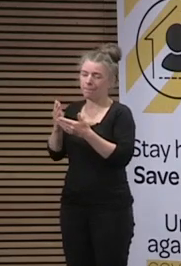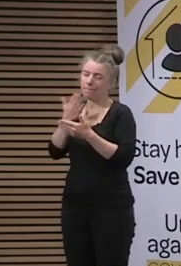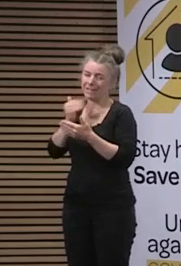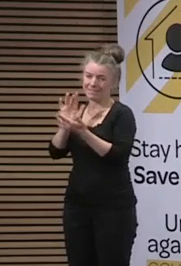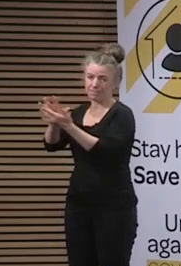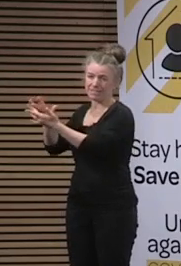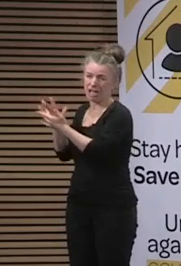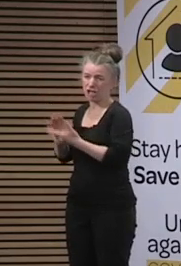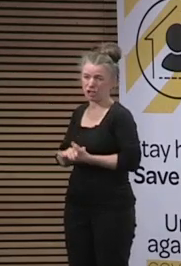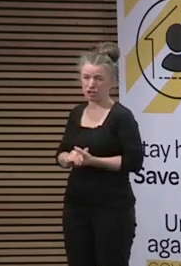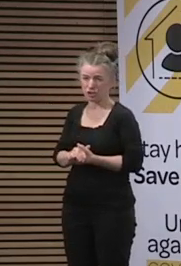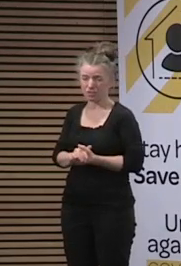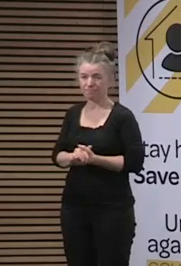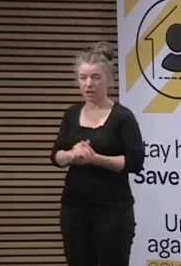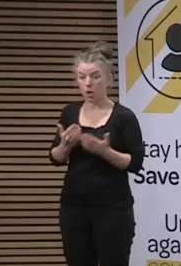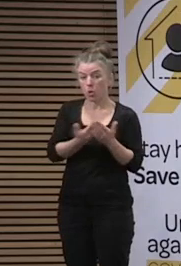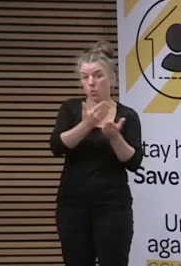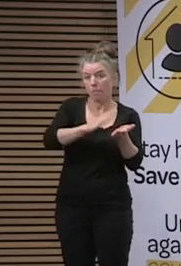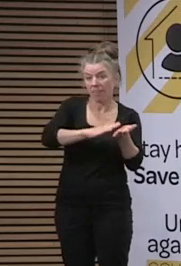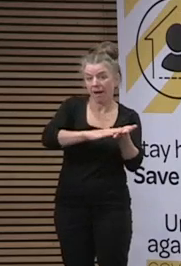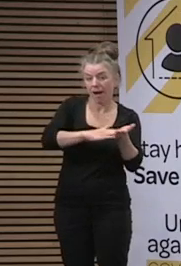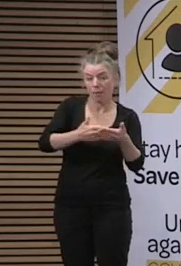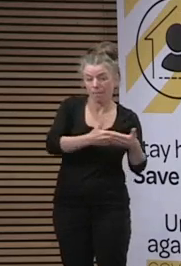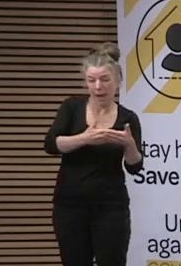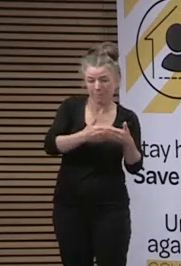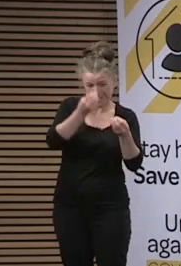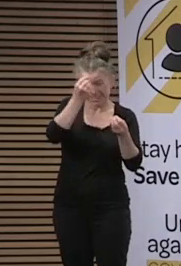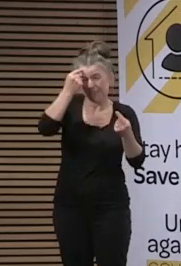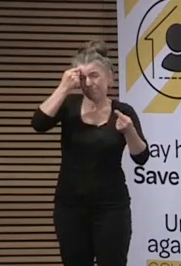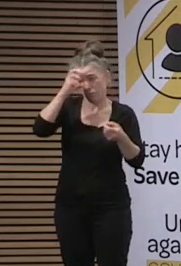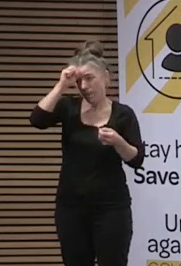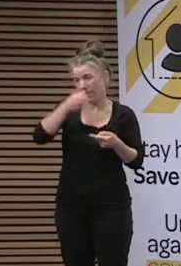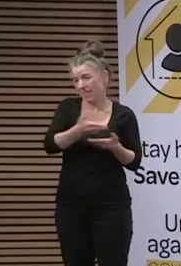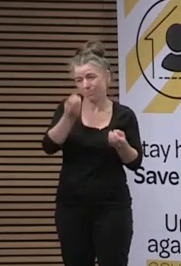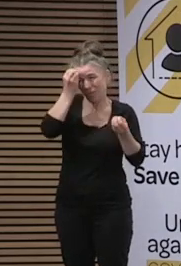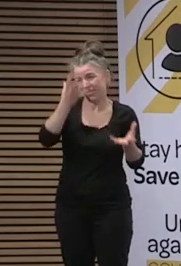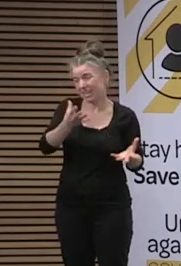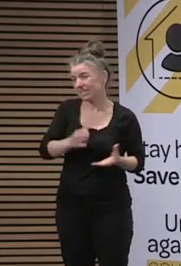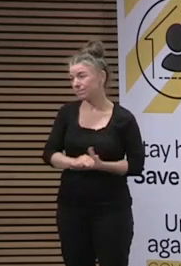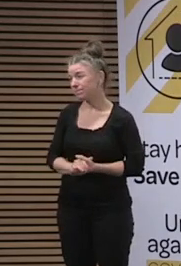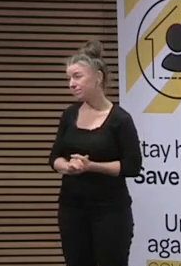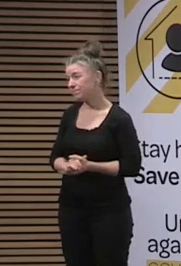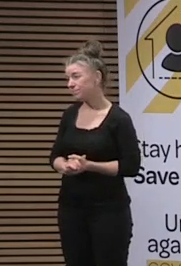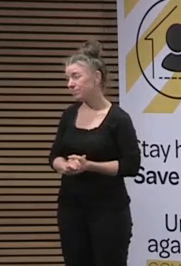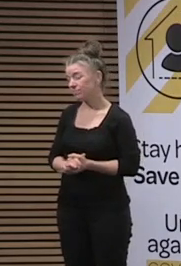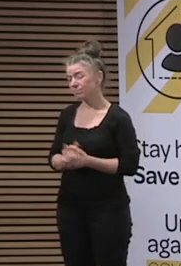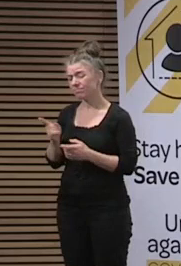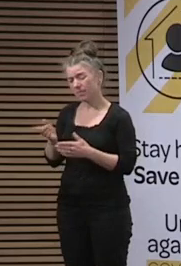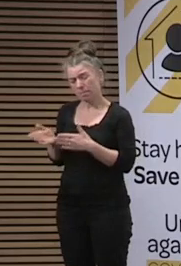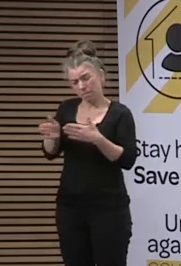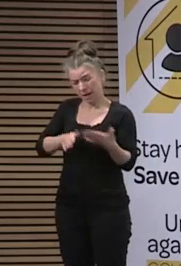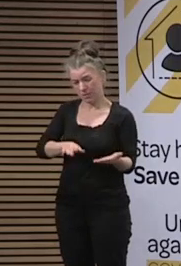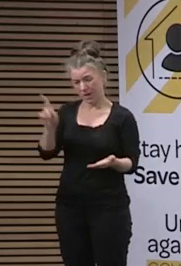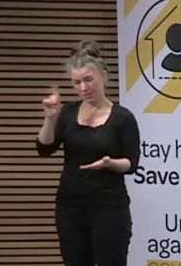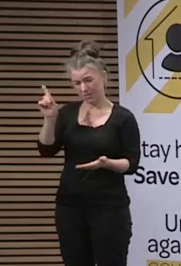we should be particularly mindful of, and new mums, I'd say, are amongst them. Okay, last question, Joe. Particularly in light of the death today, do